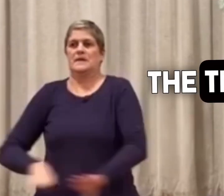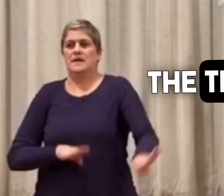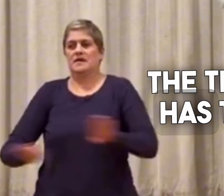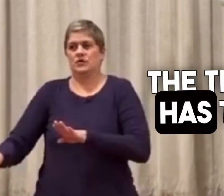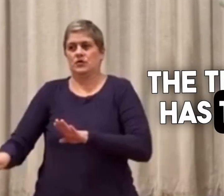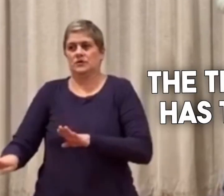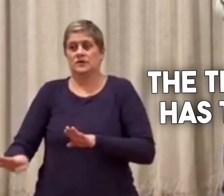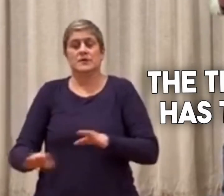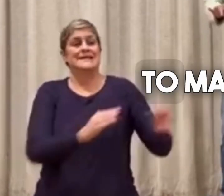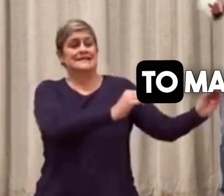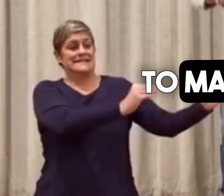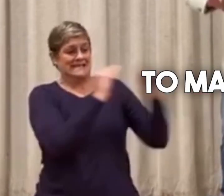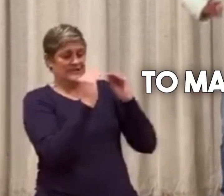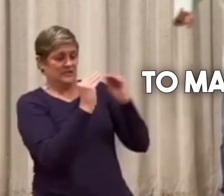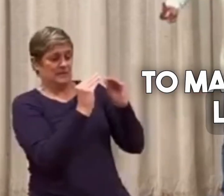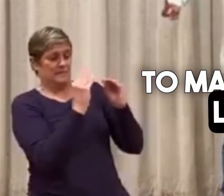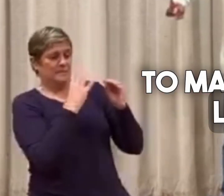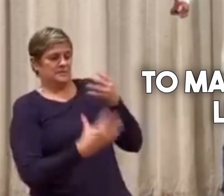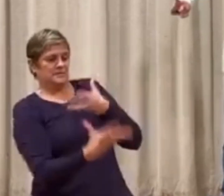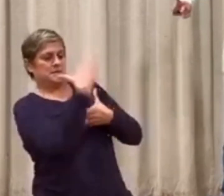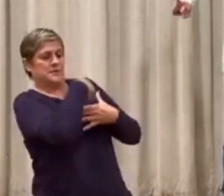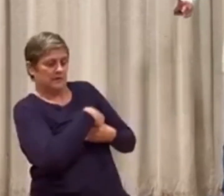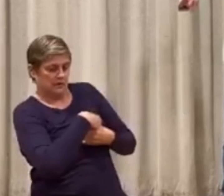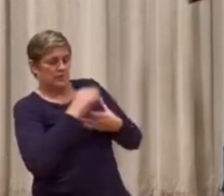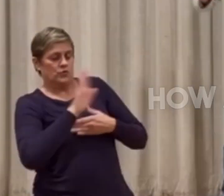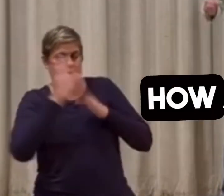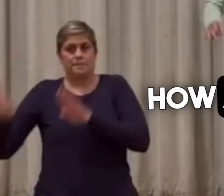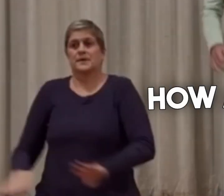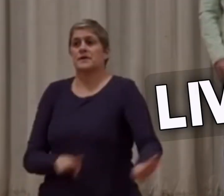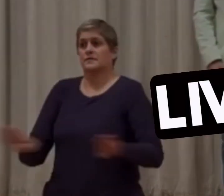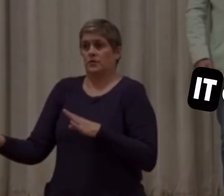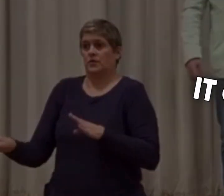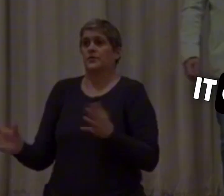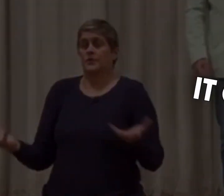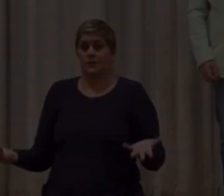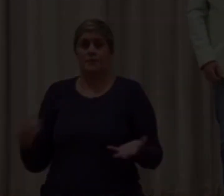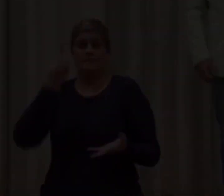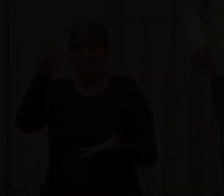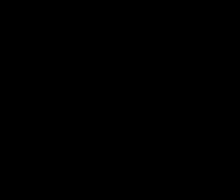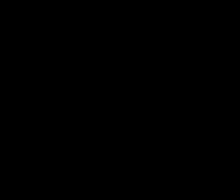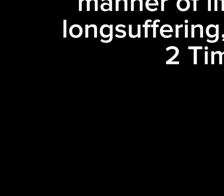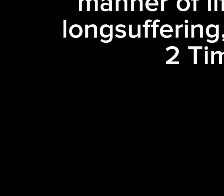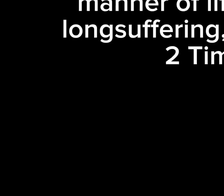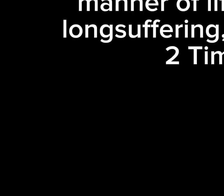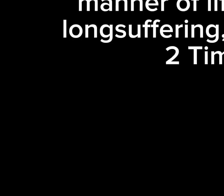The teaching has to lead to manner of life. How are you living it out?